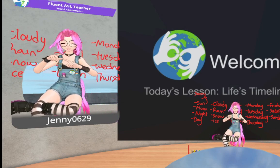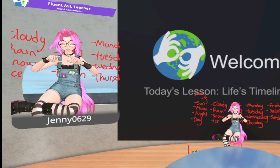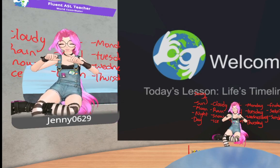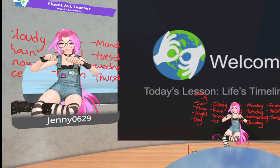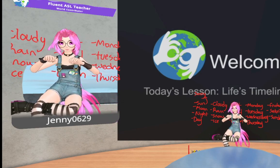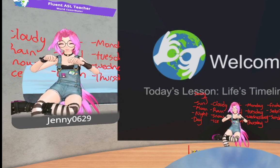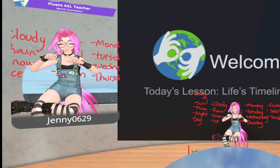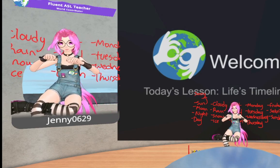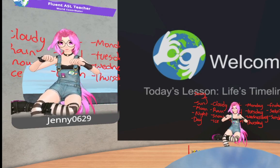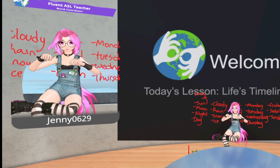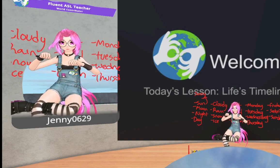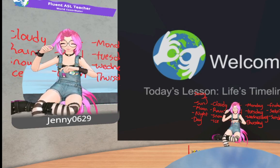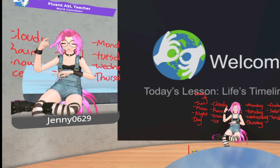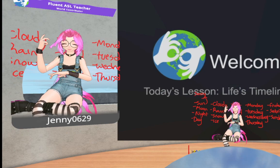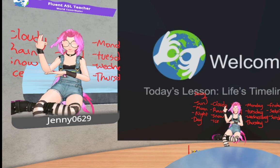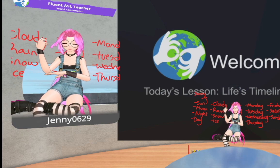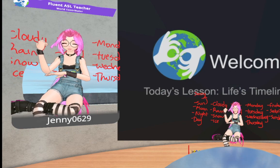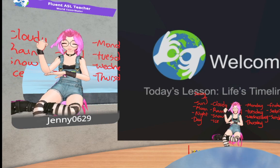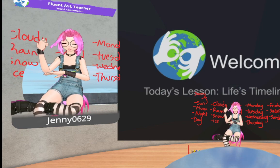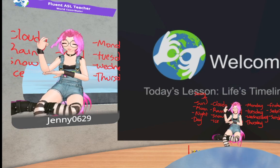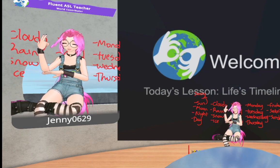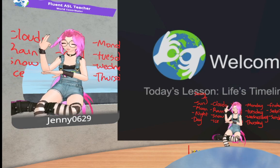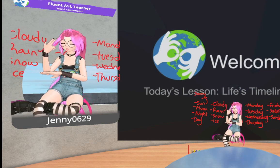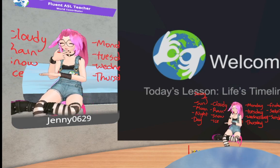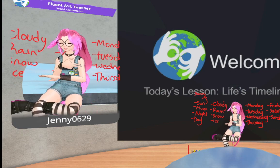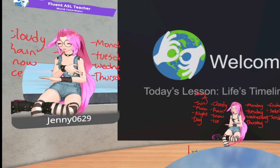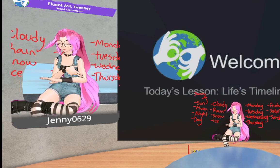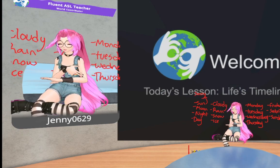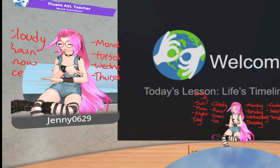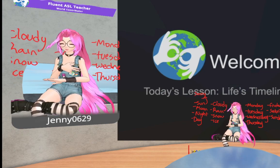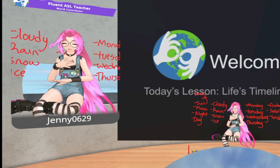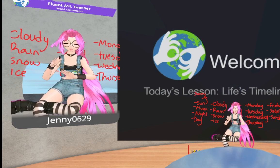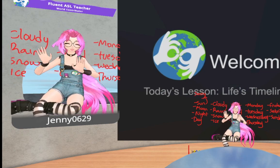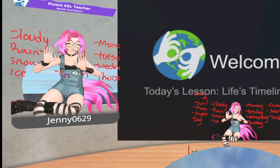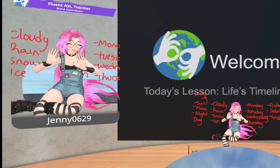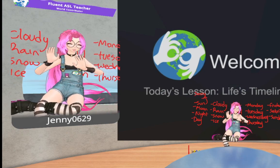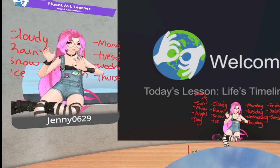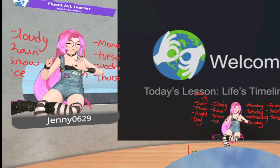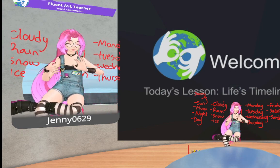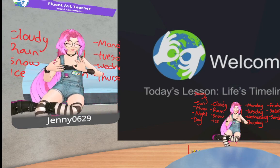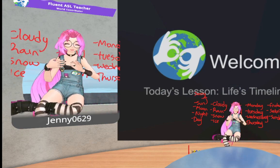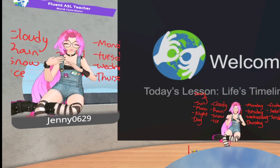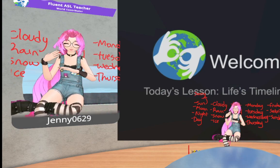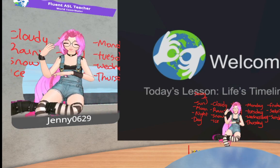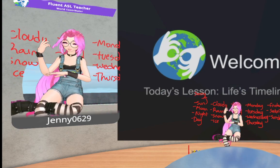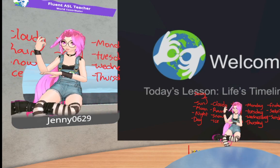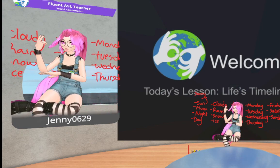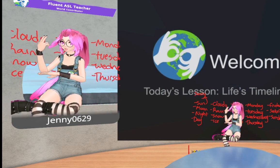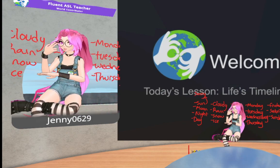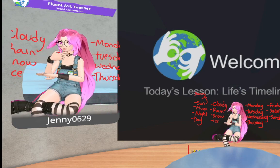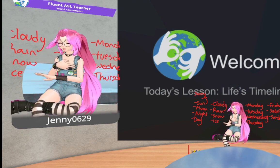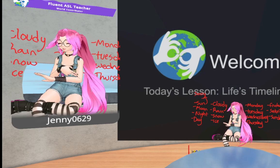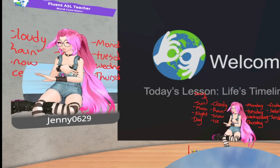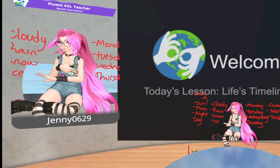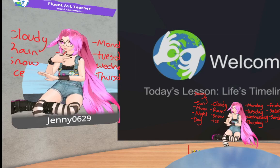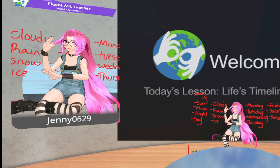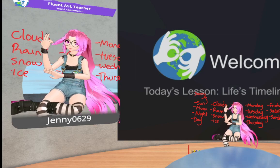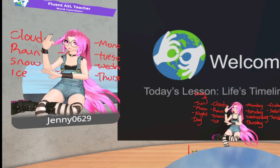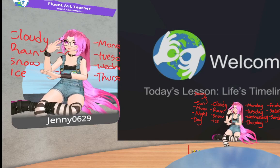in Japan. At least that's what I've been told. I've never been to Japan, so don't call me out